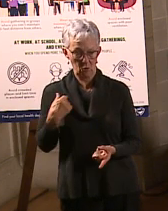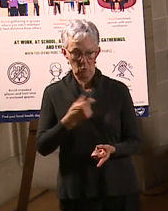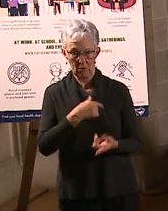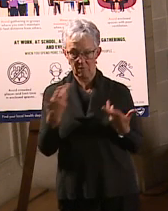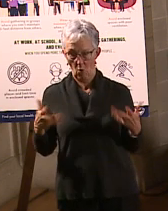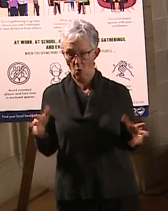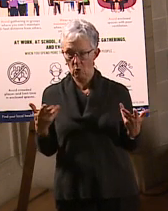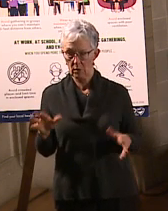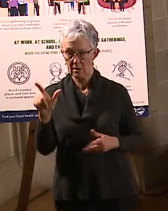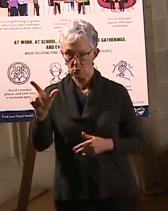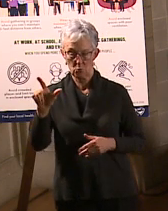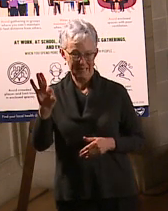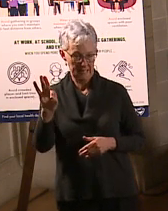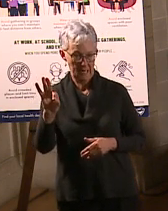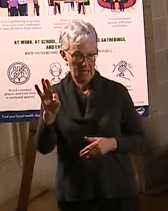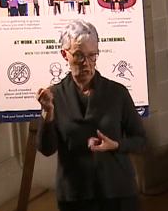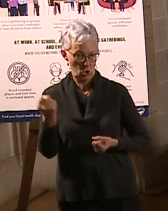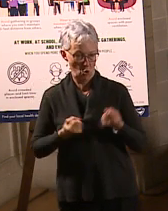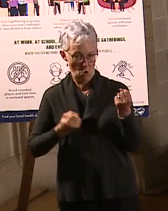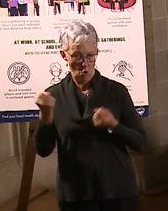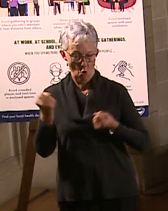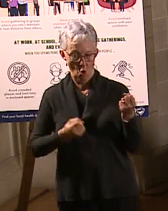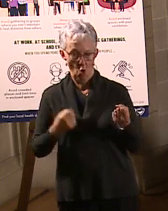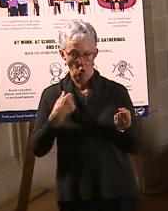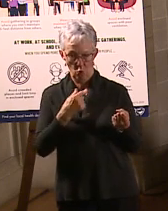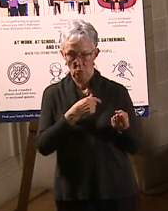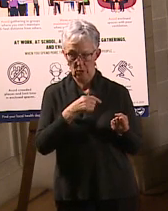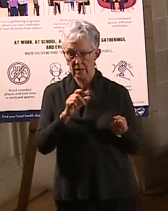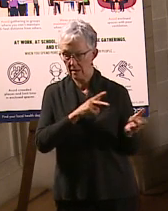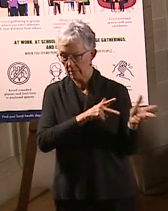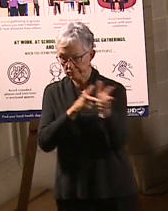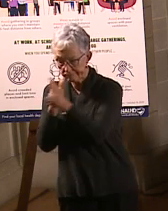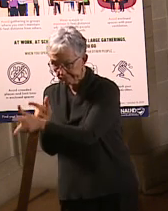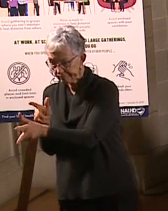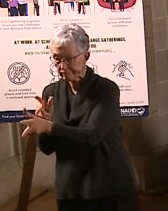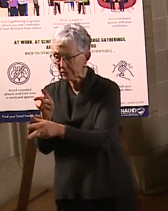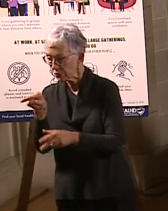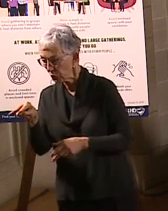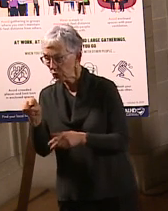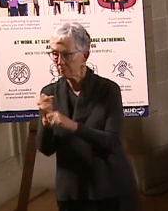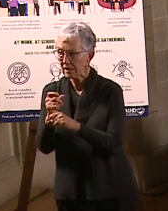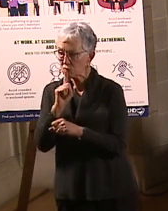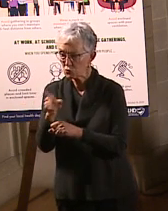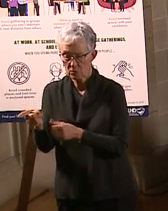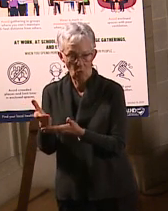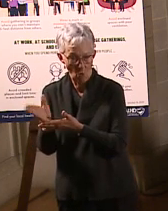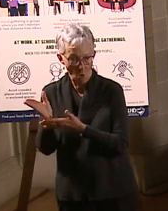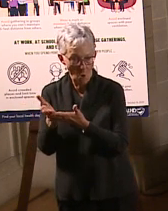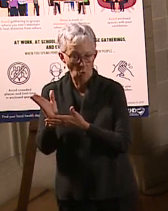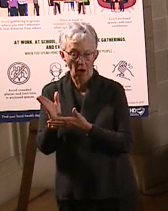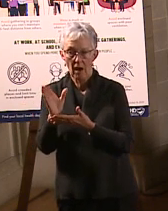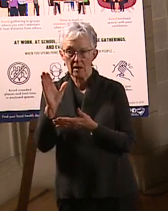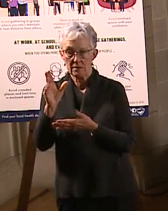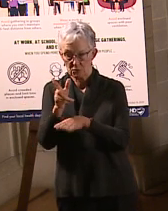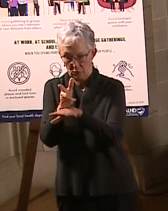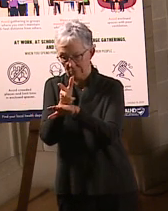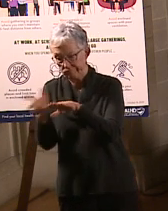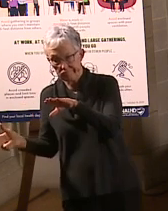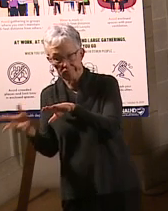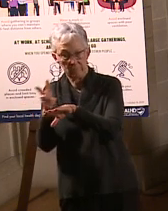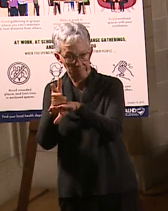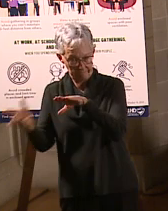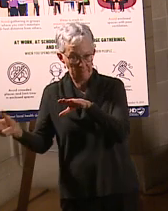motorist assists for either stranded vehicles or vehicles that were stuck in the snow or slide-offs. As of 9 a.m., we